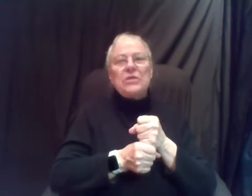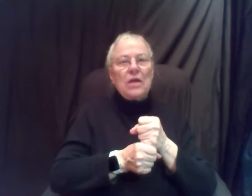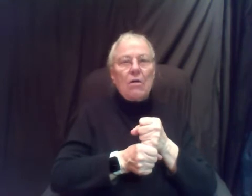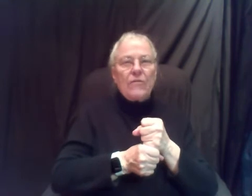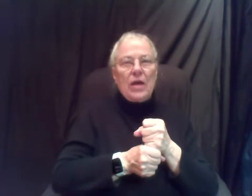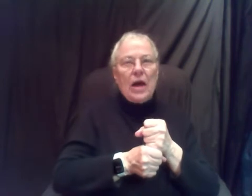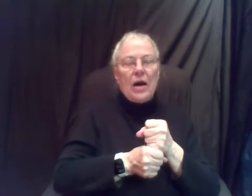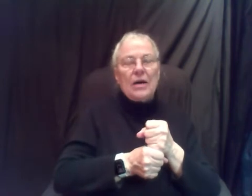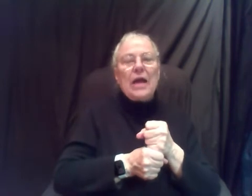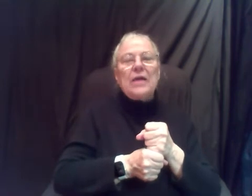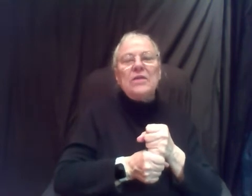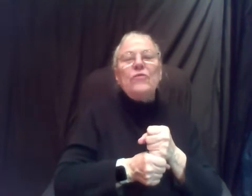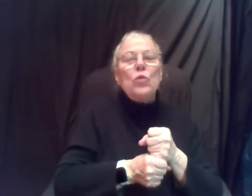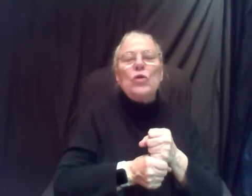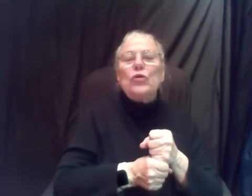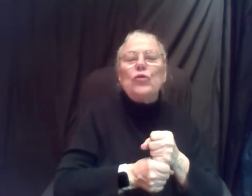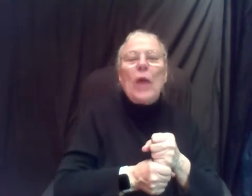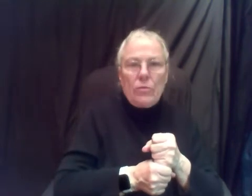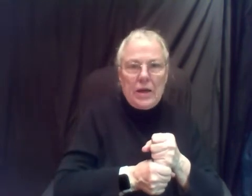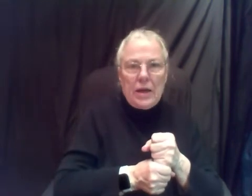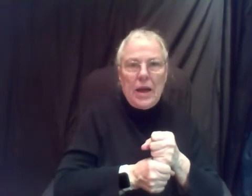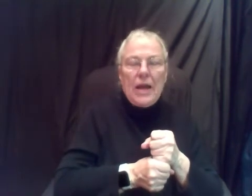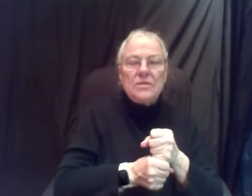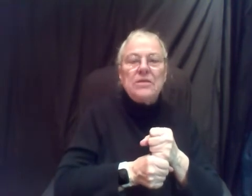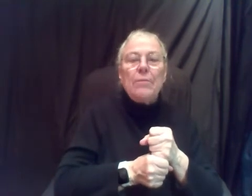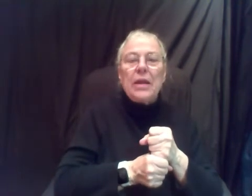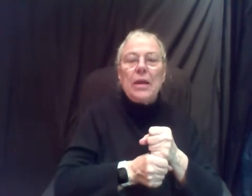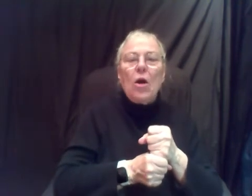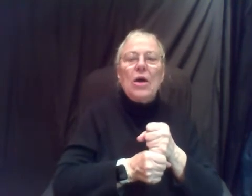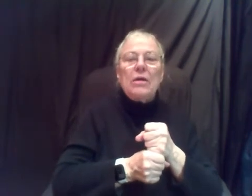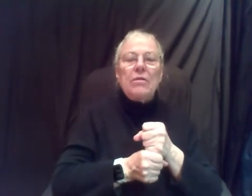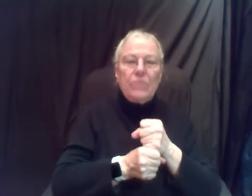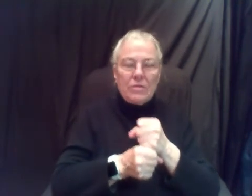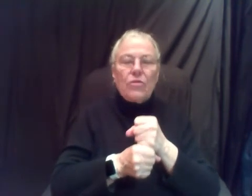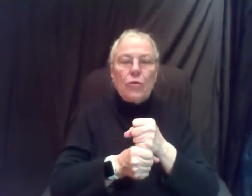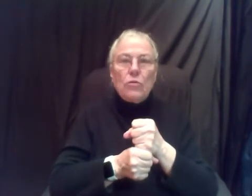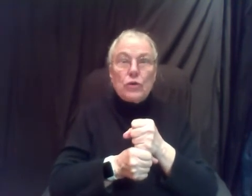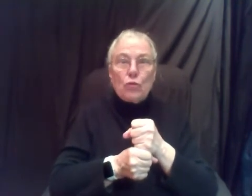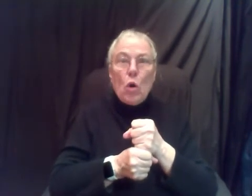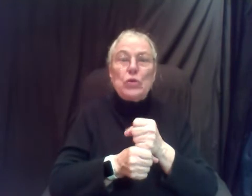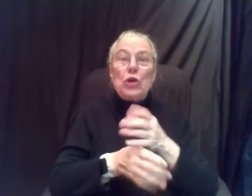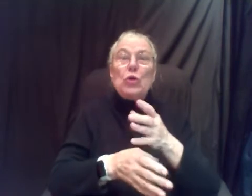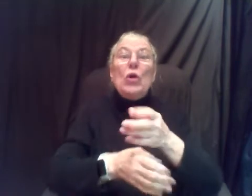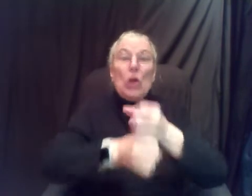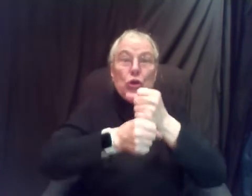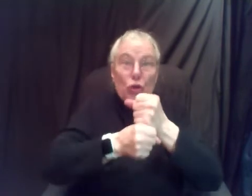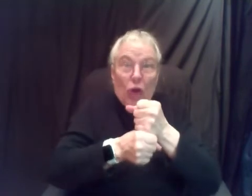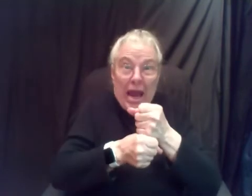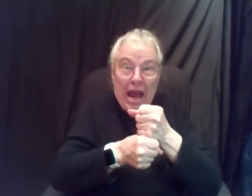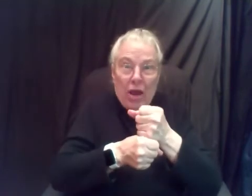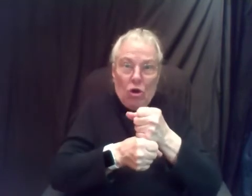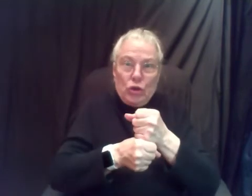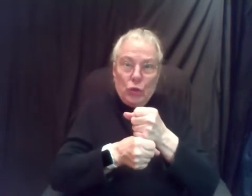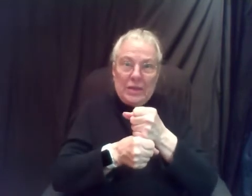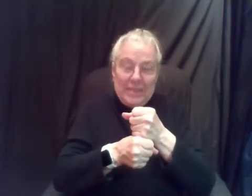yourself as if you were drowning and somebody throws a rope to you. You're going to hang on to it